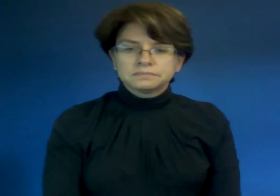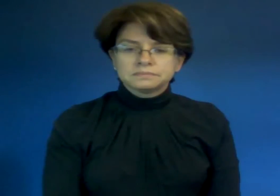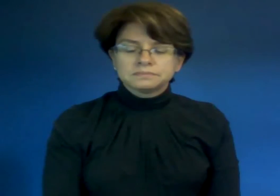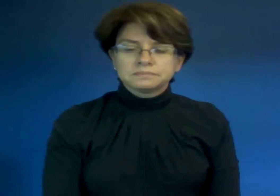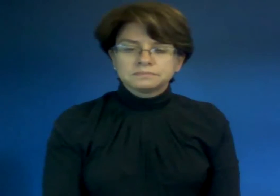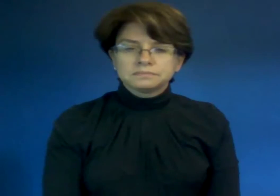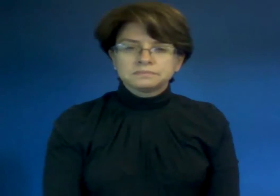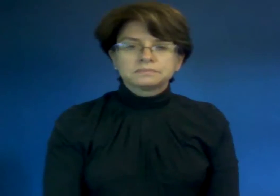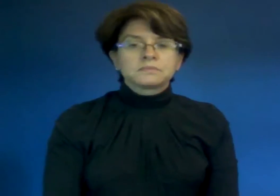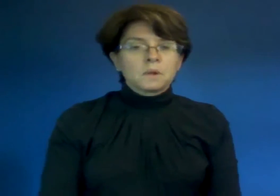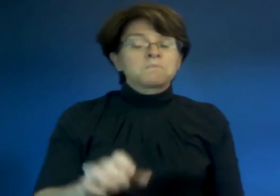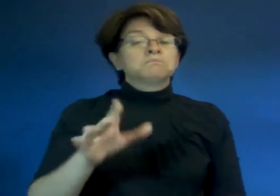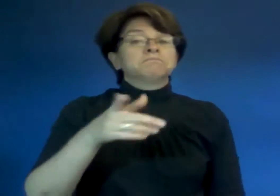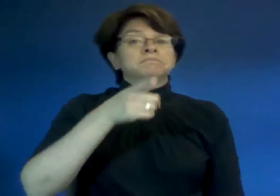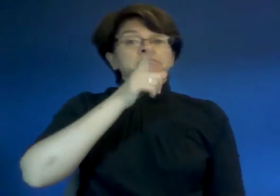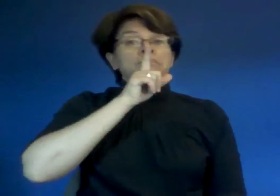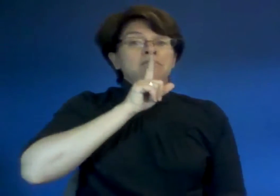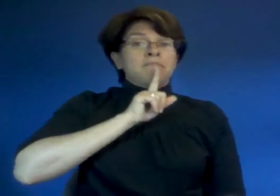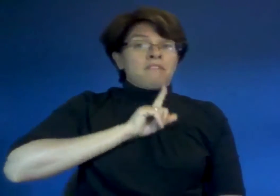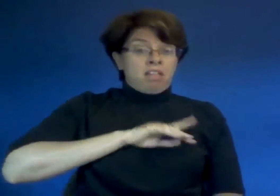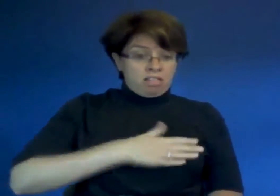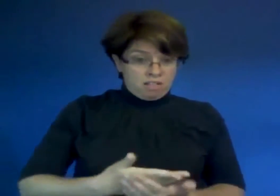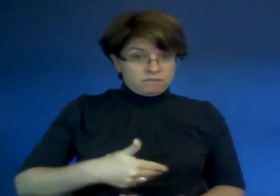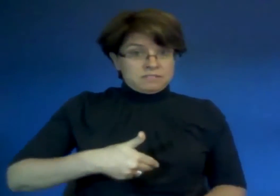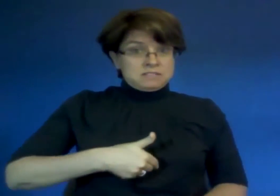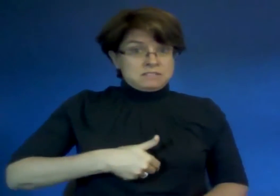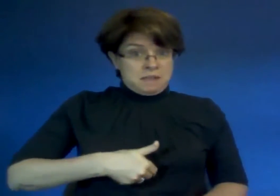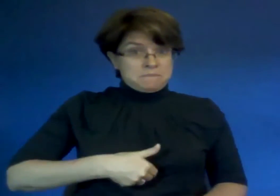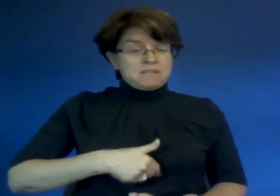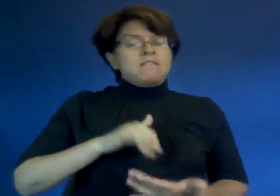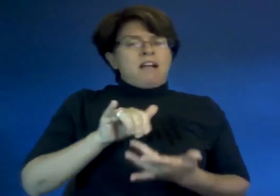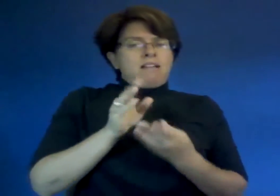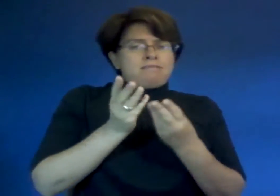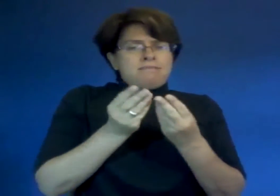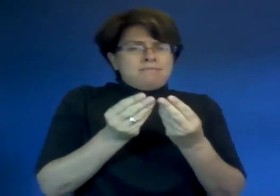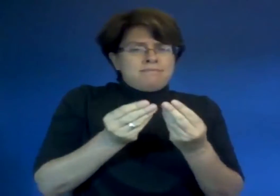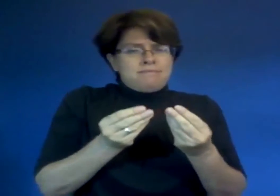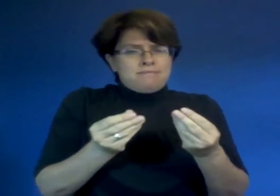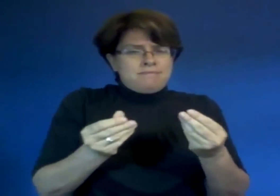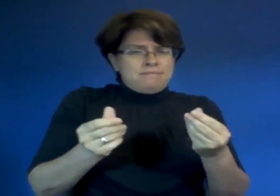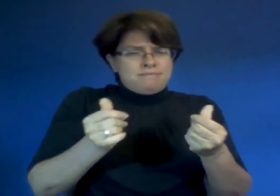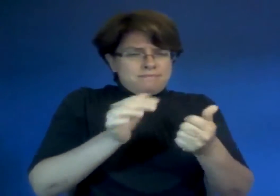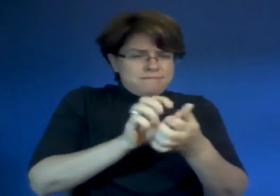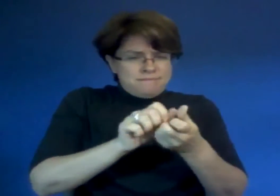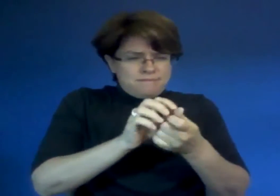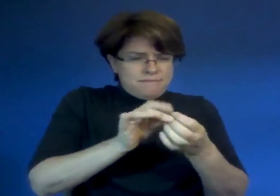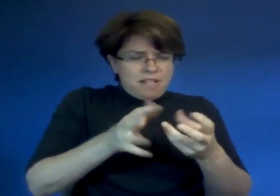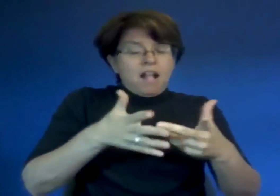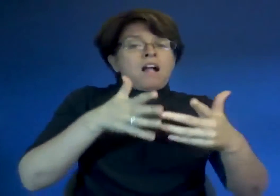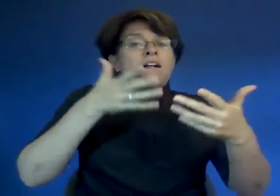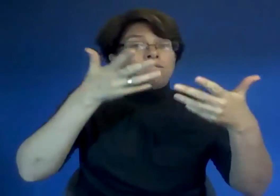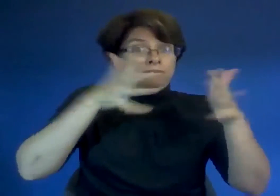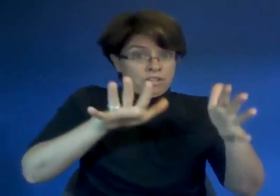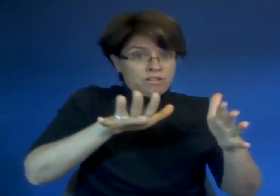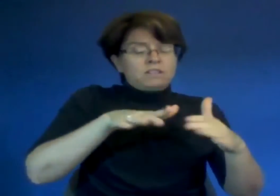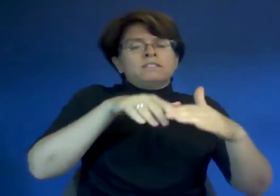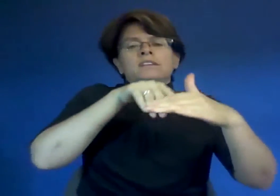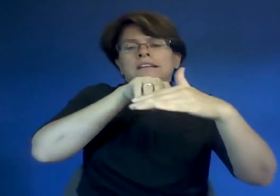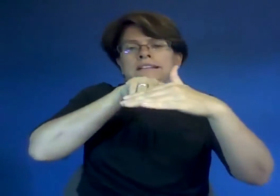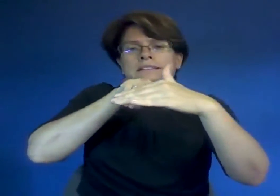macromolecules, things like fats and sugars and proteins, down into their smallest, most usable components. Food does spend